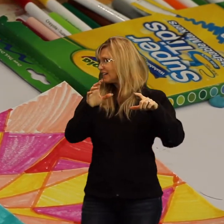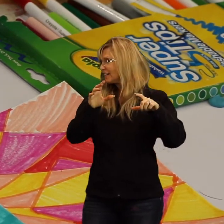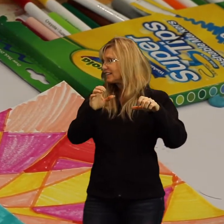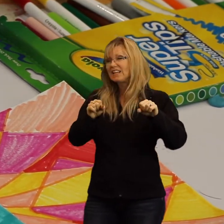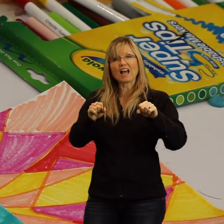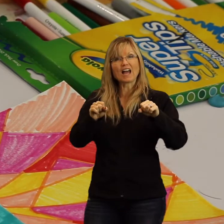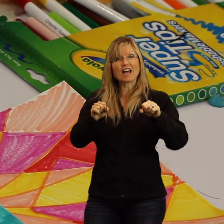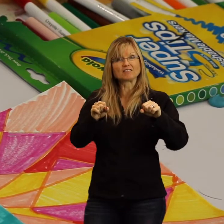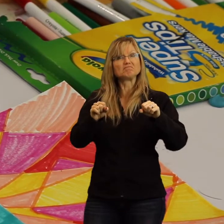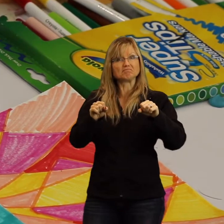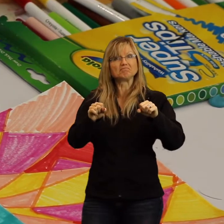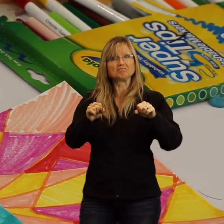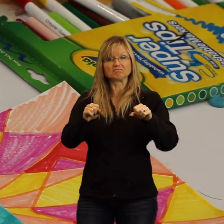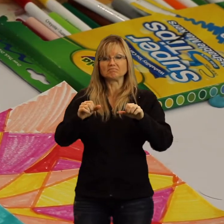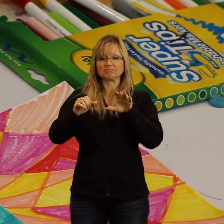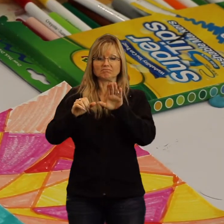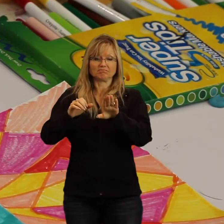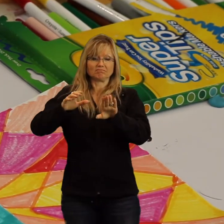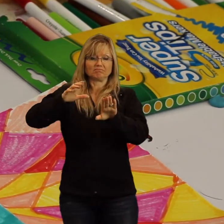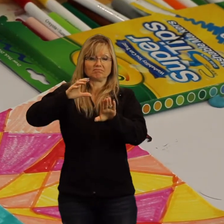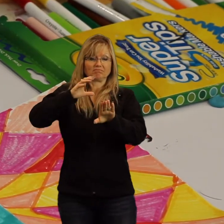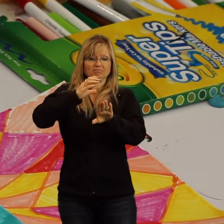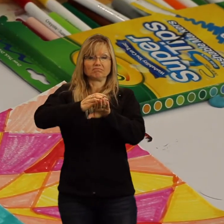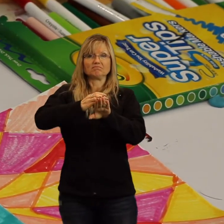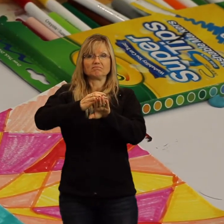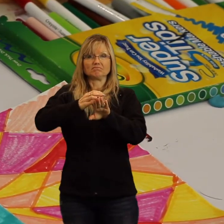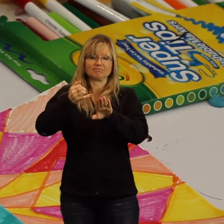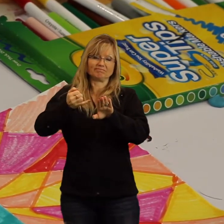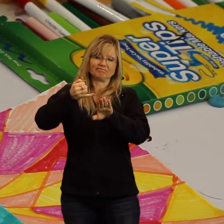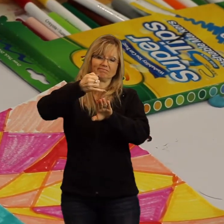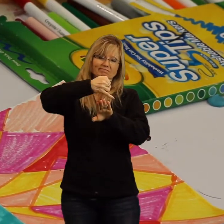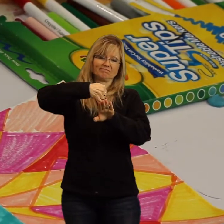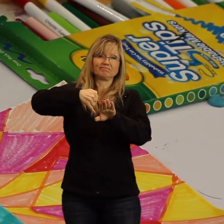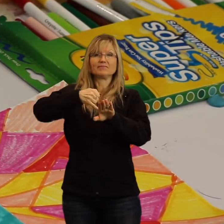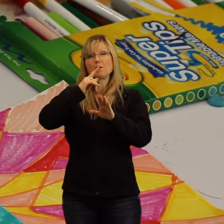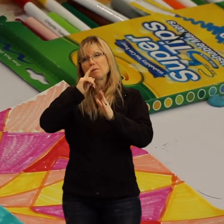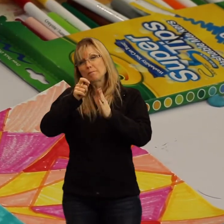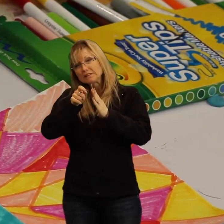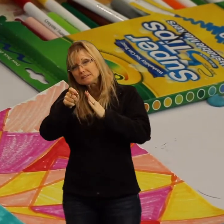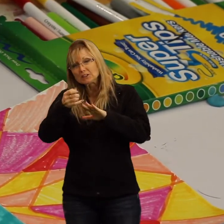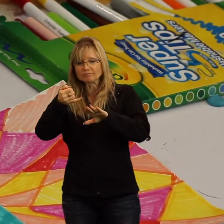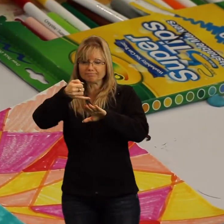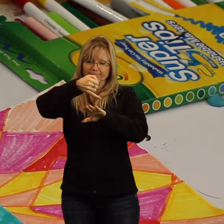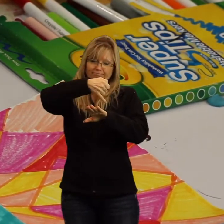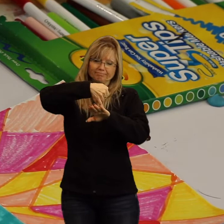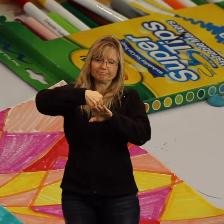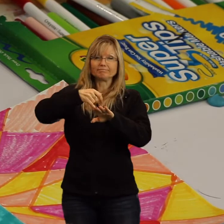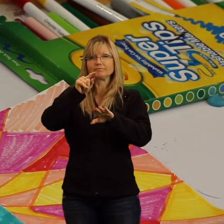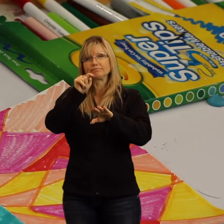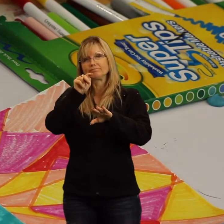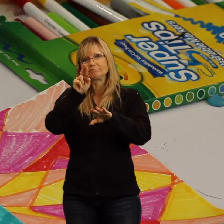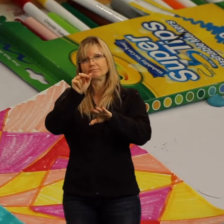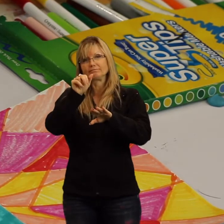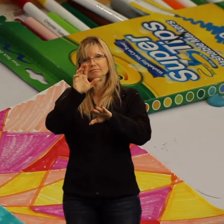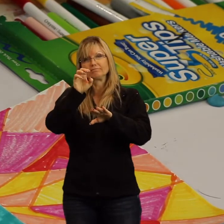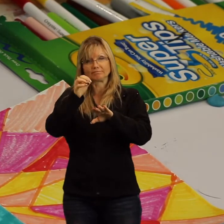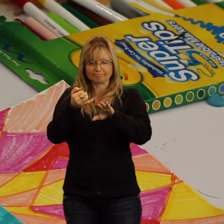a circle. And then use a pencil or some sort of drawing utensil just to